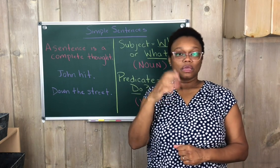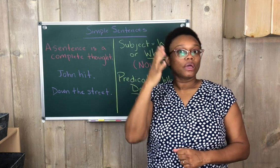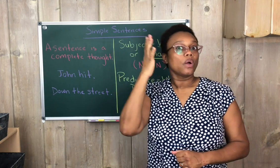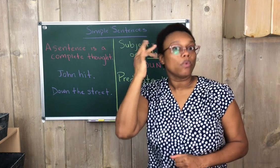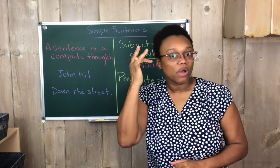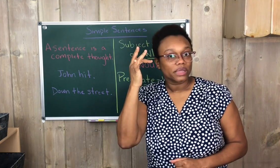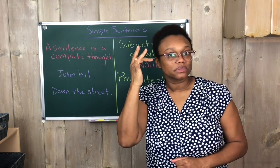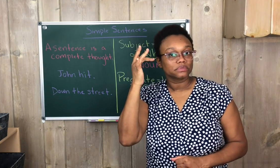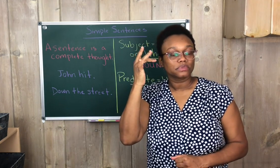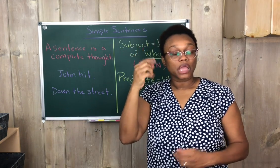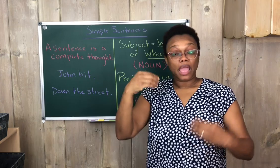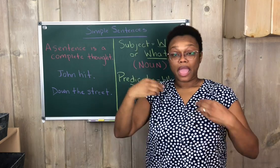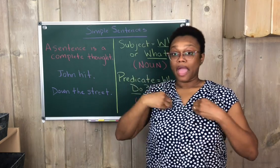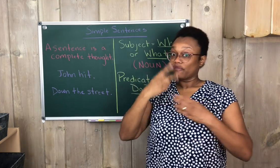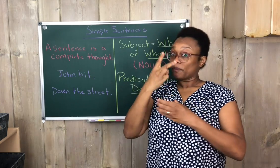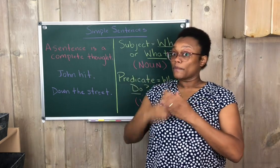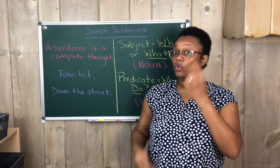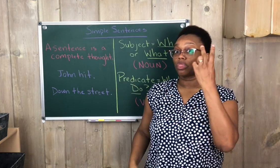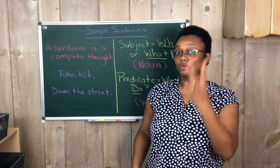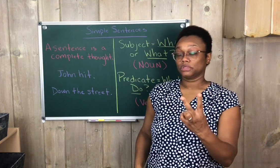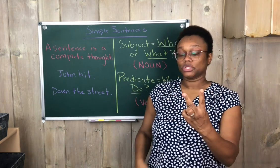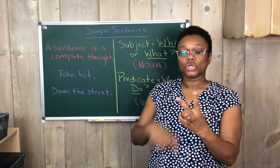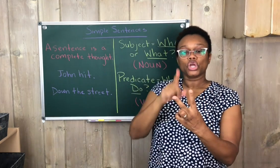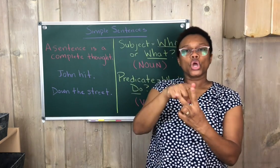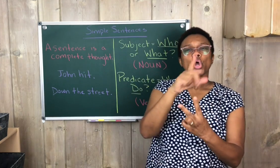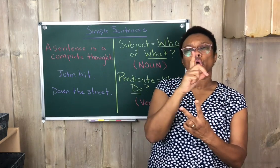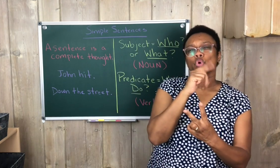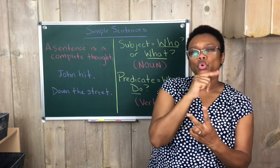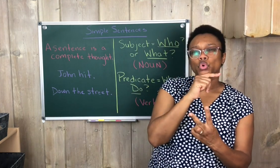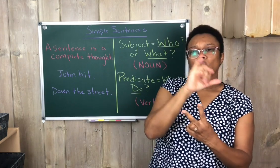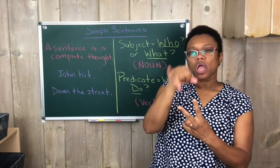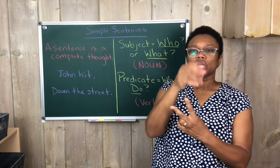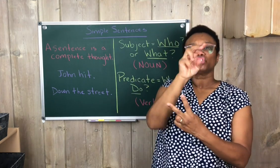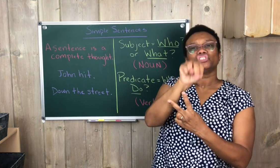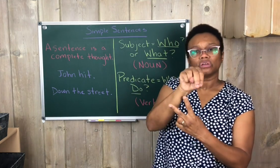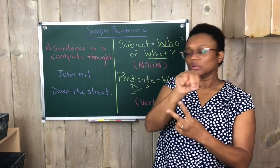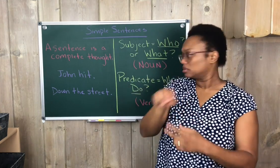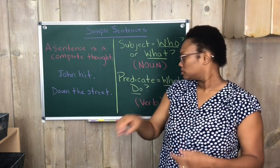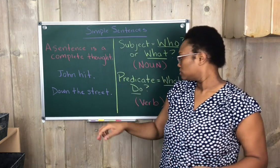Yes, it is. Why? Because it has both the who, John.